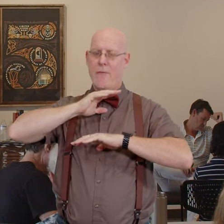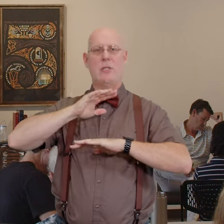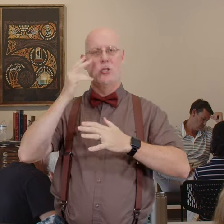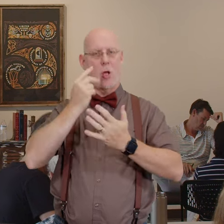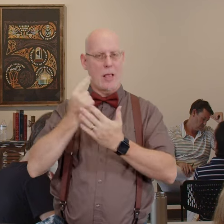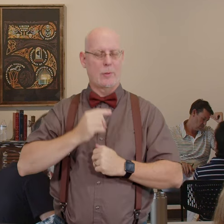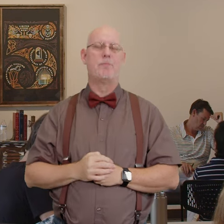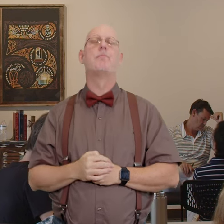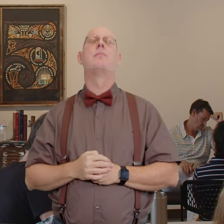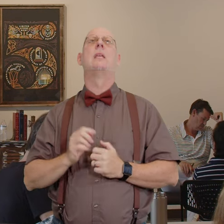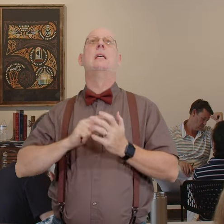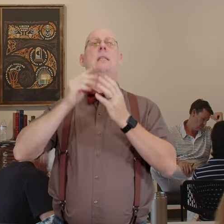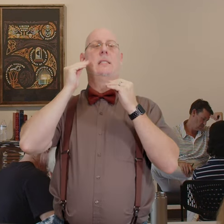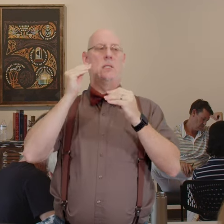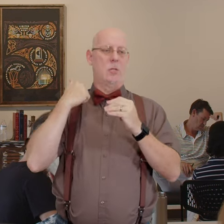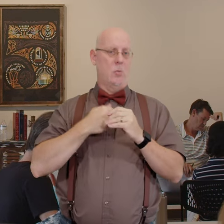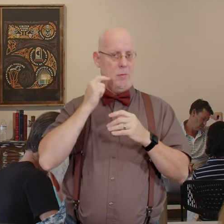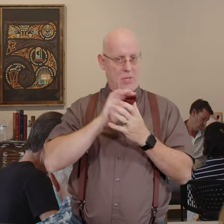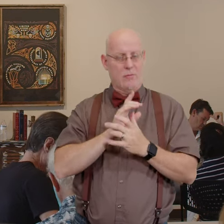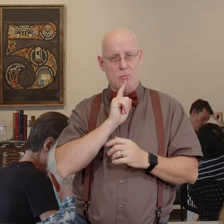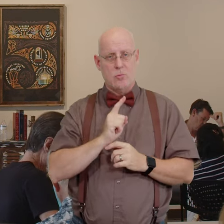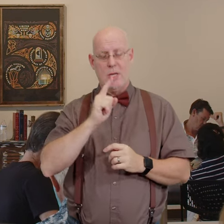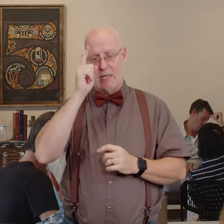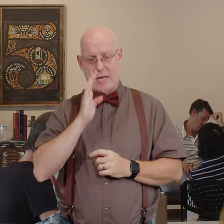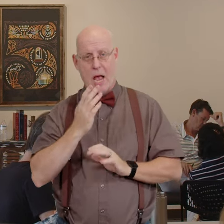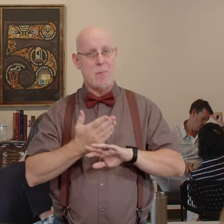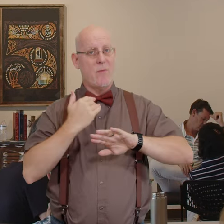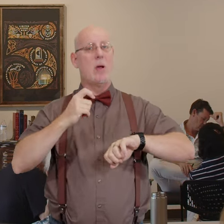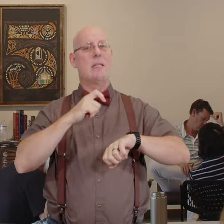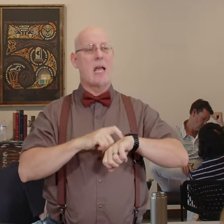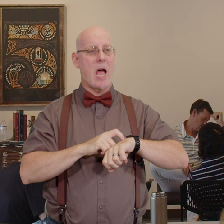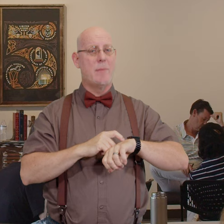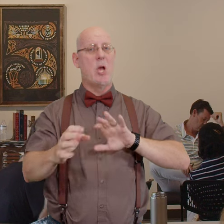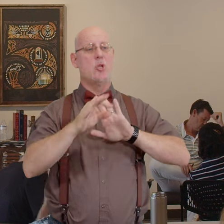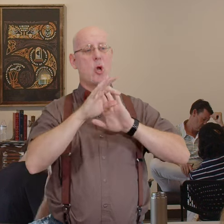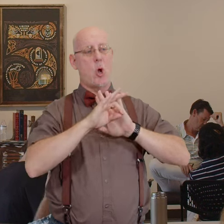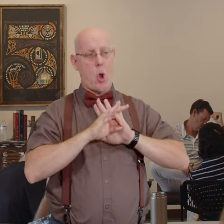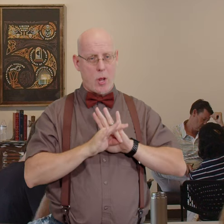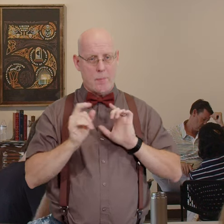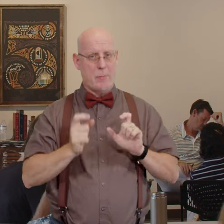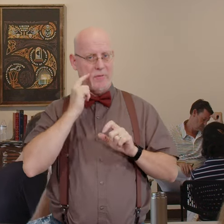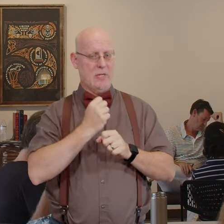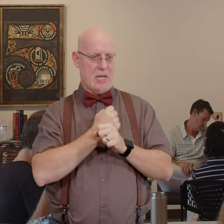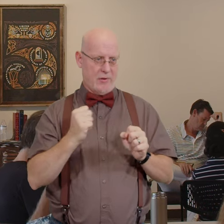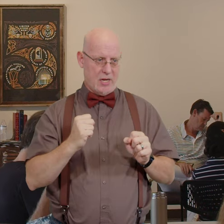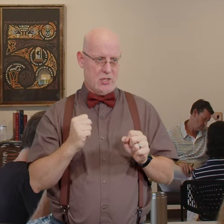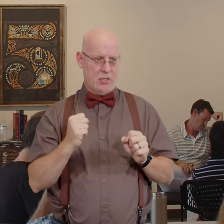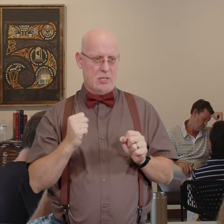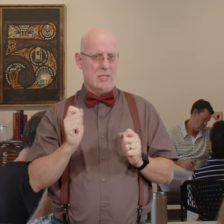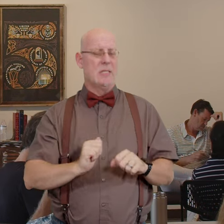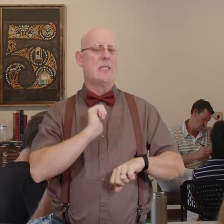week. This is the teaching, and we would believe the truth, that God before time chose individuals for